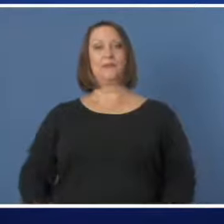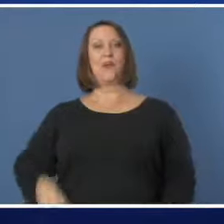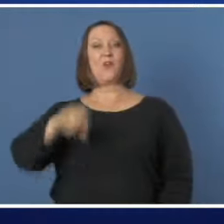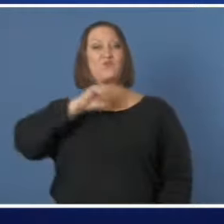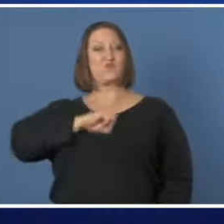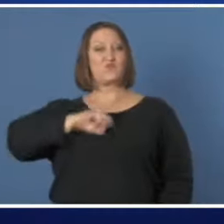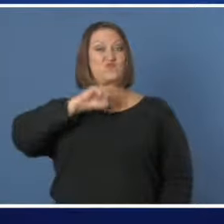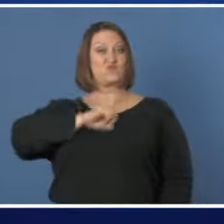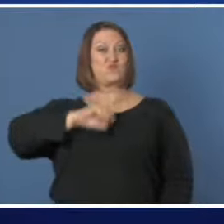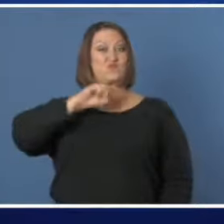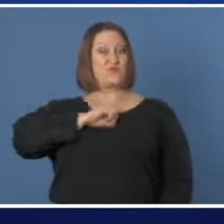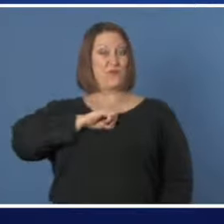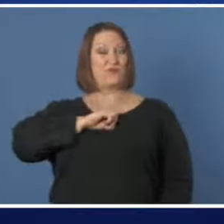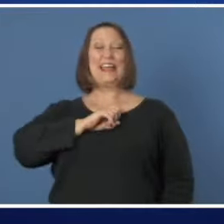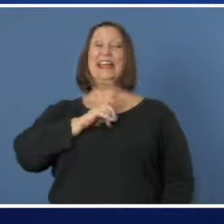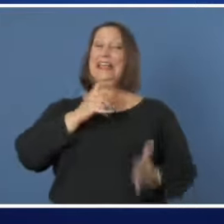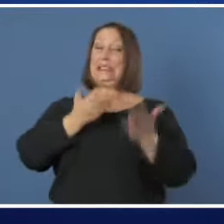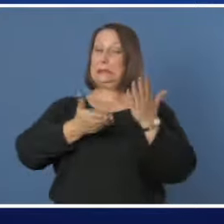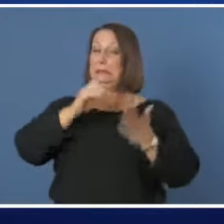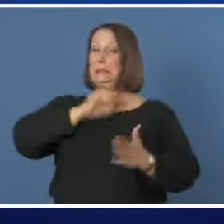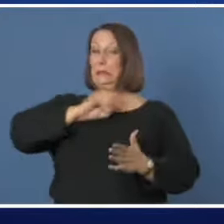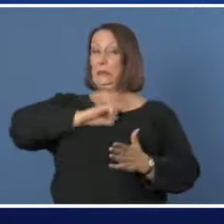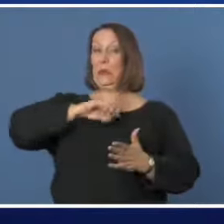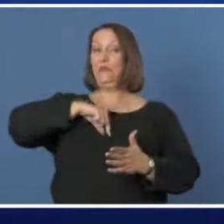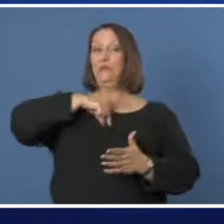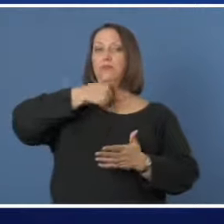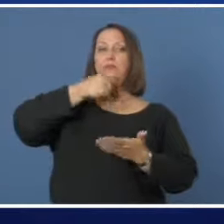Cough That may bring up blood